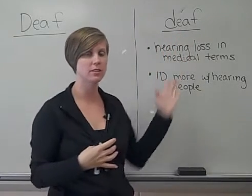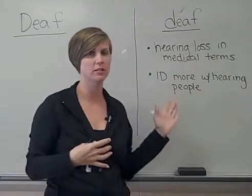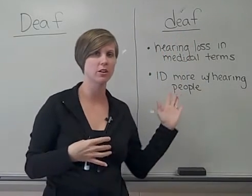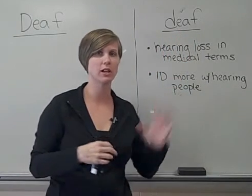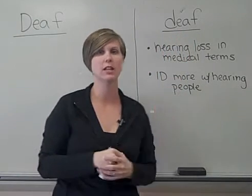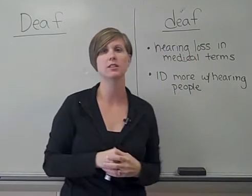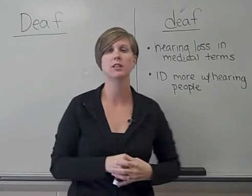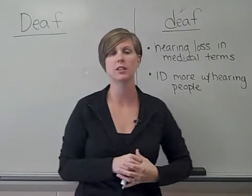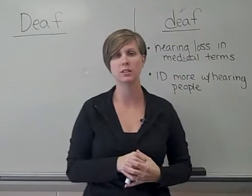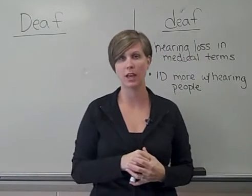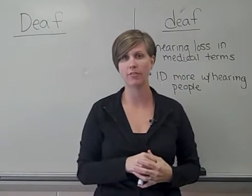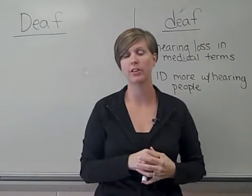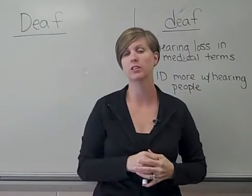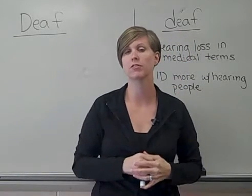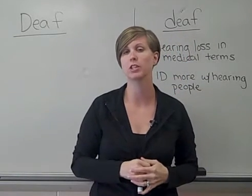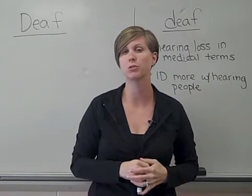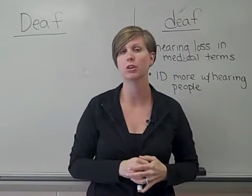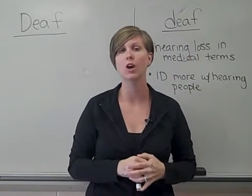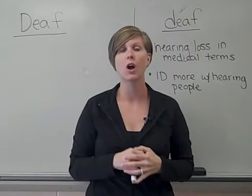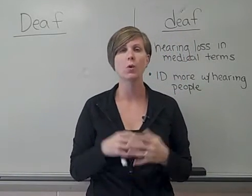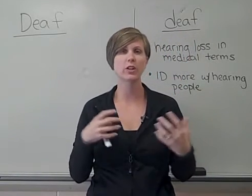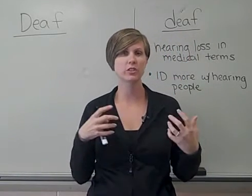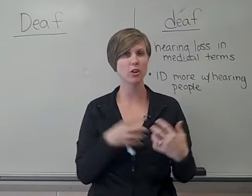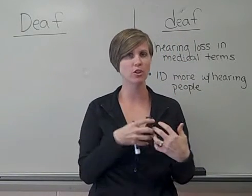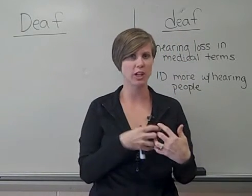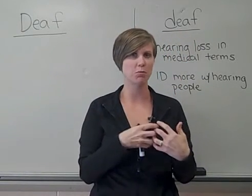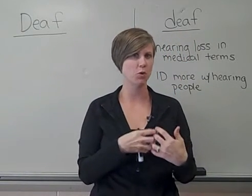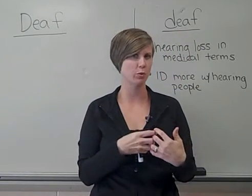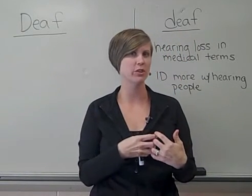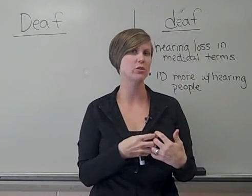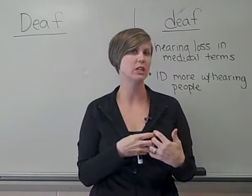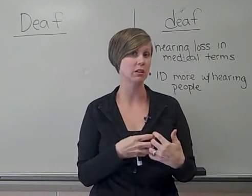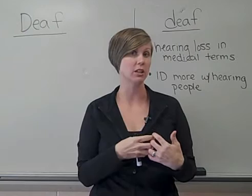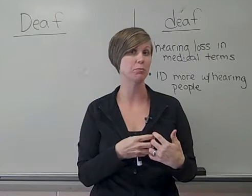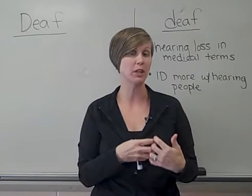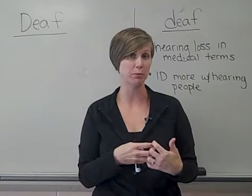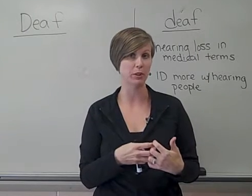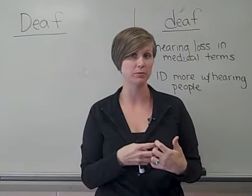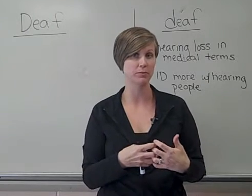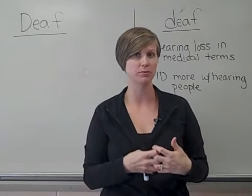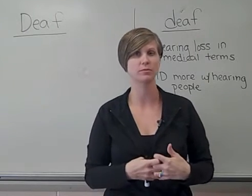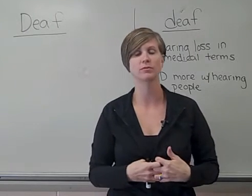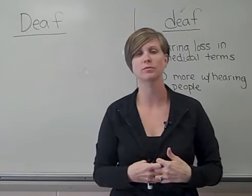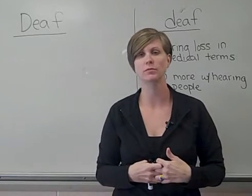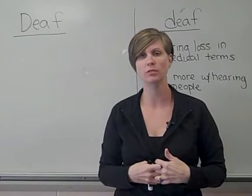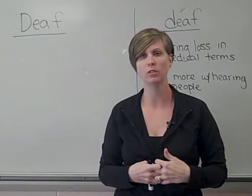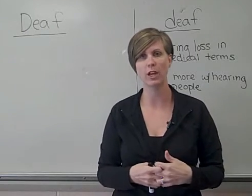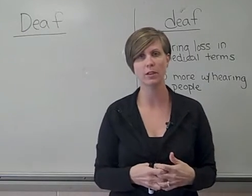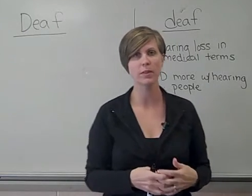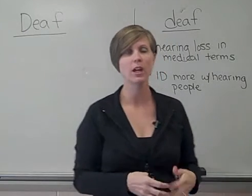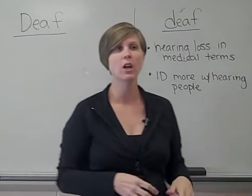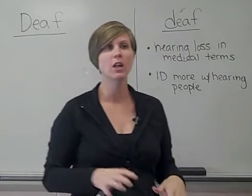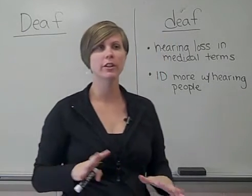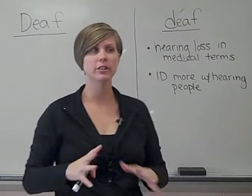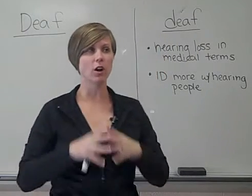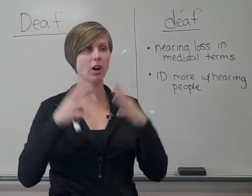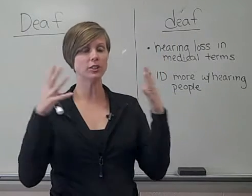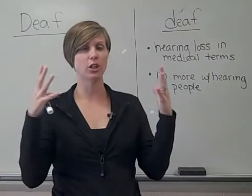as a lowercase d deaf individual would associate more with those hearing people. Okay? There's